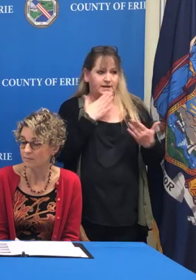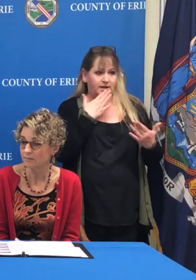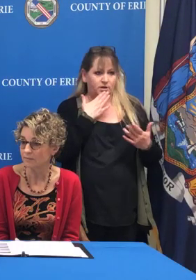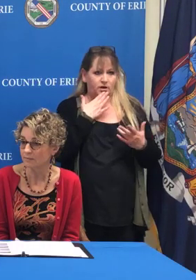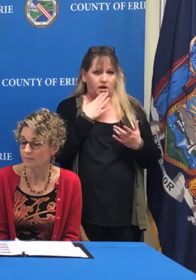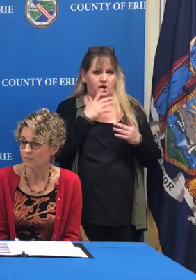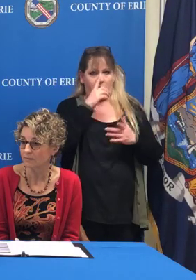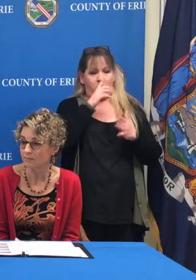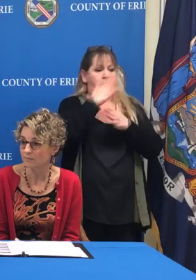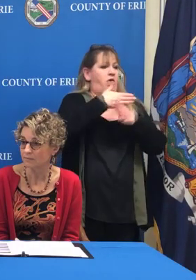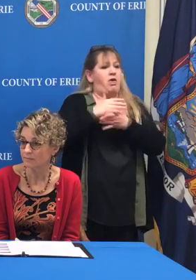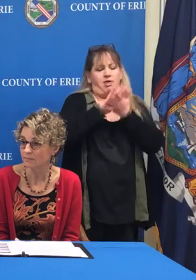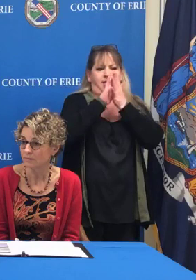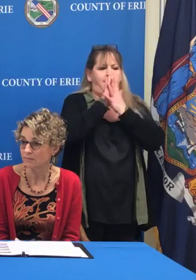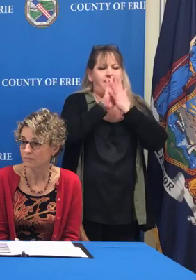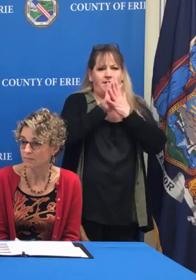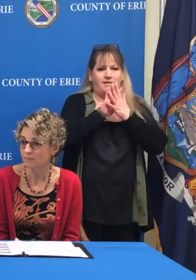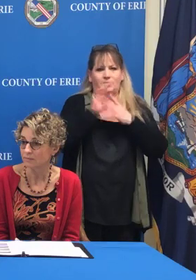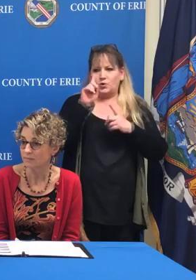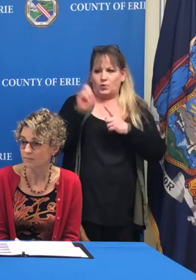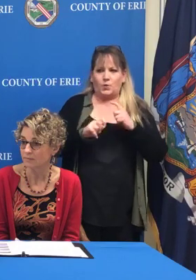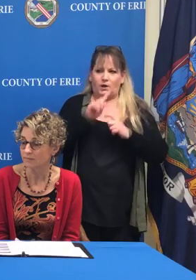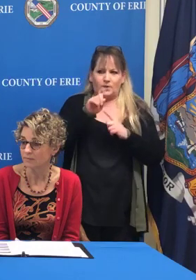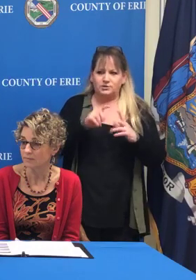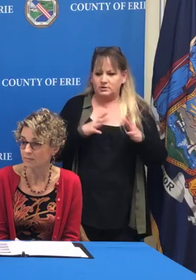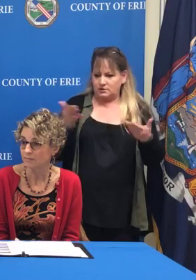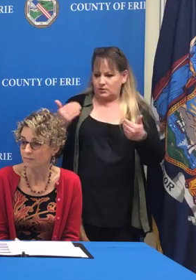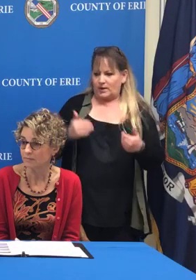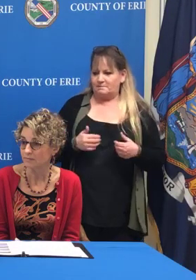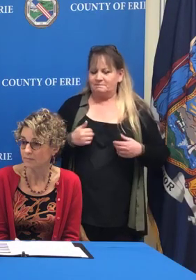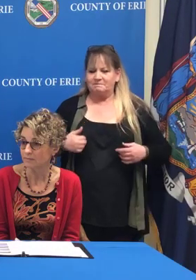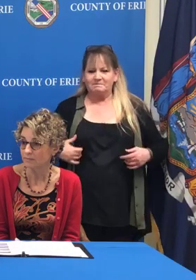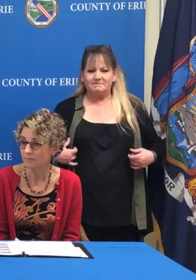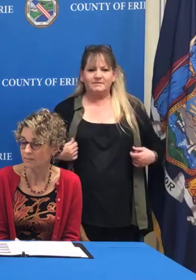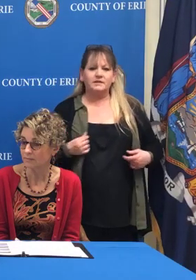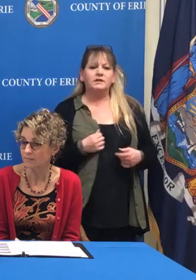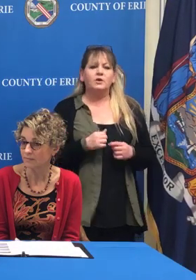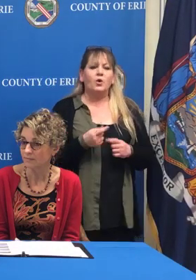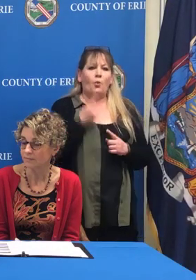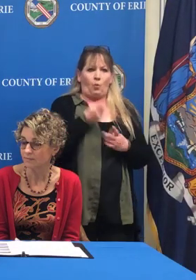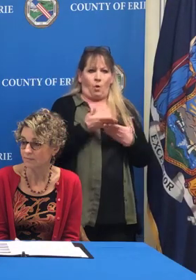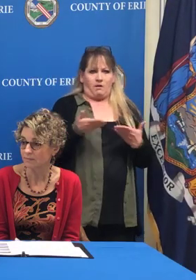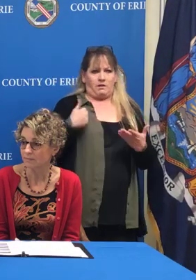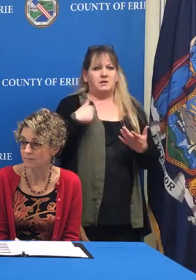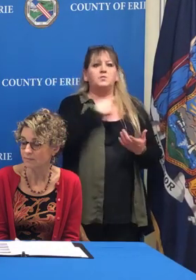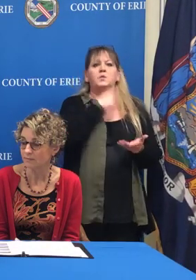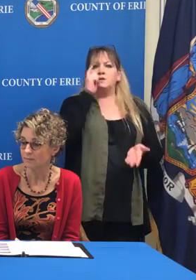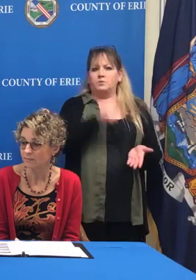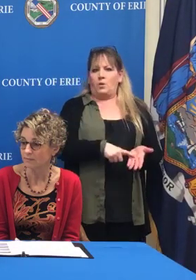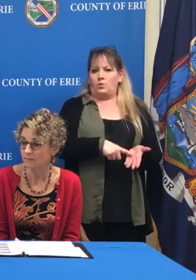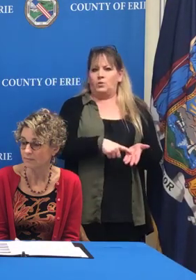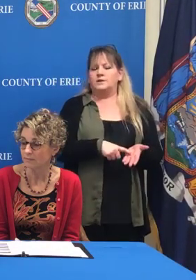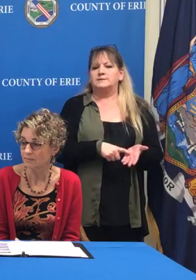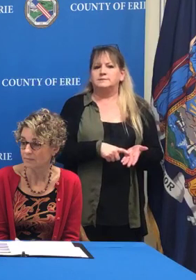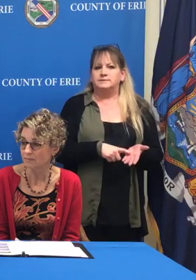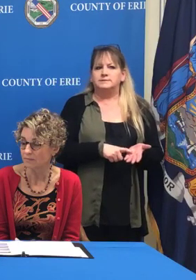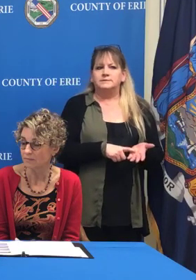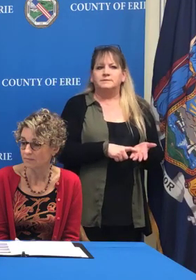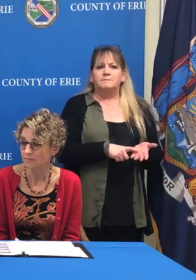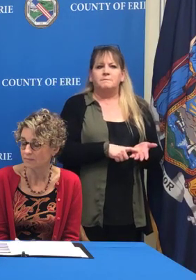you mind if I ask a quick question? Oh, go ahead, Maki. Okay. One of the things we've run into is that